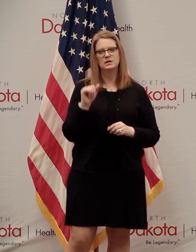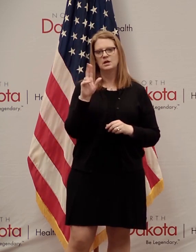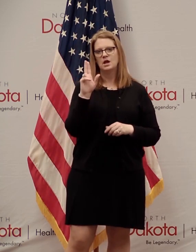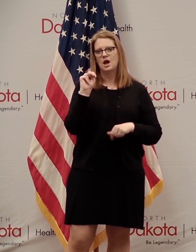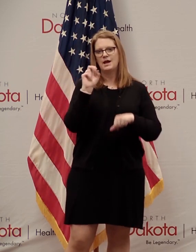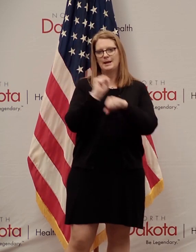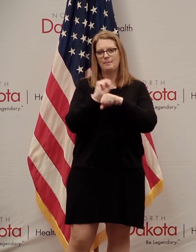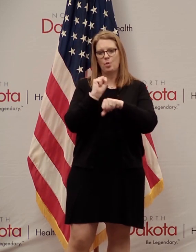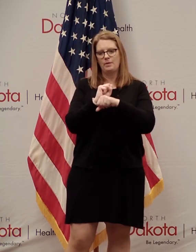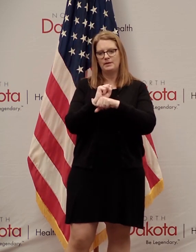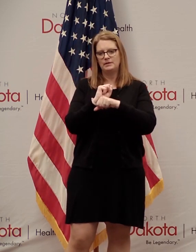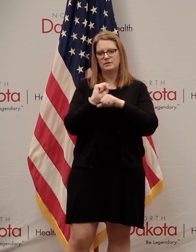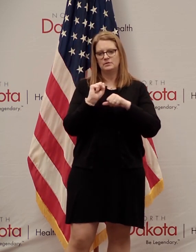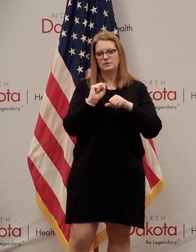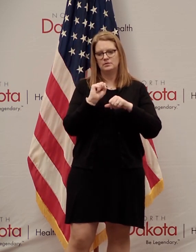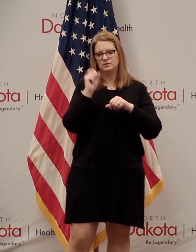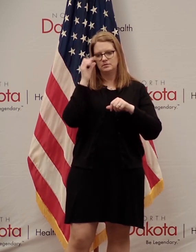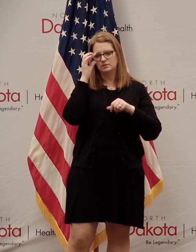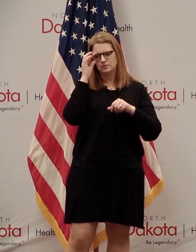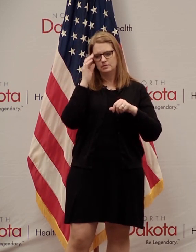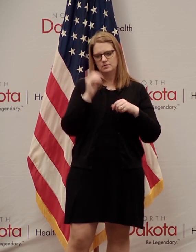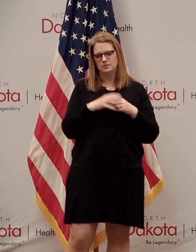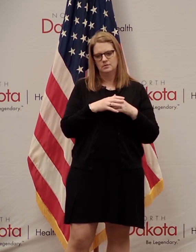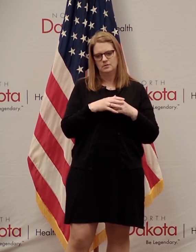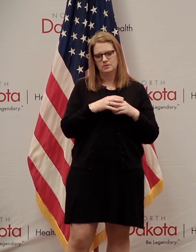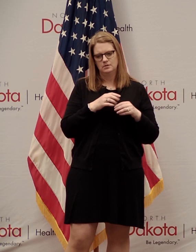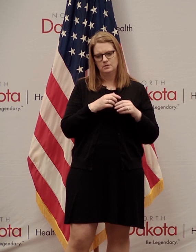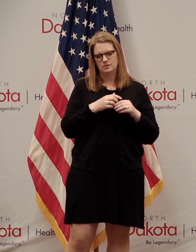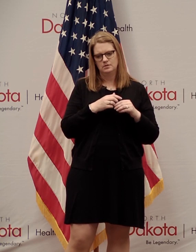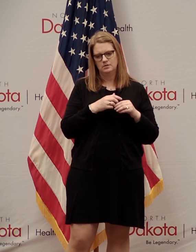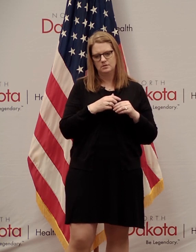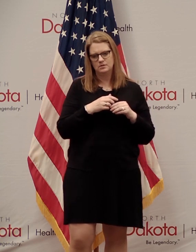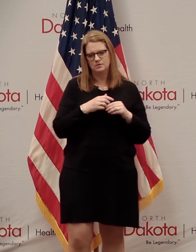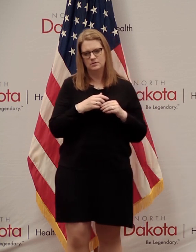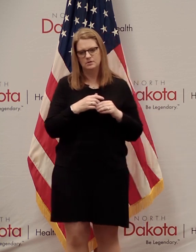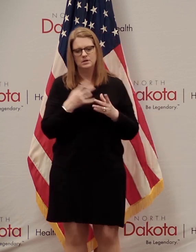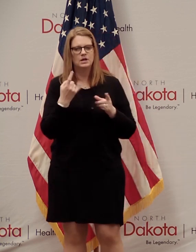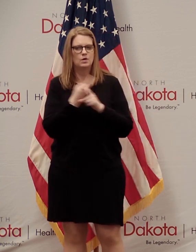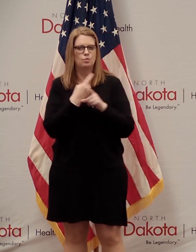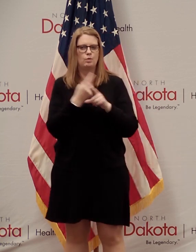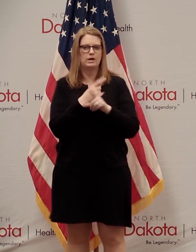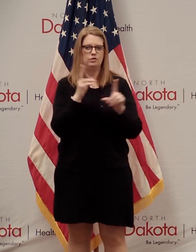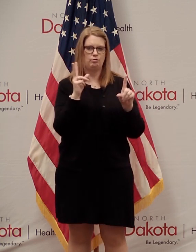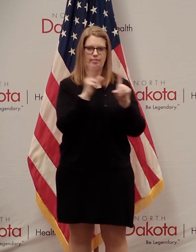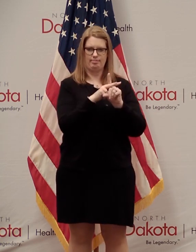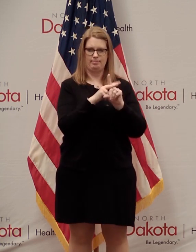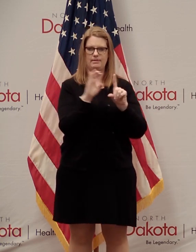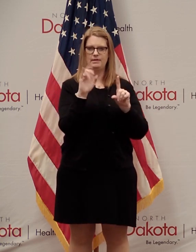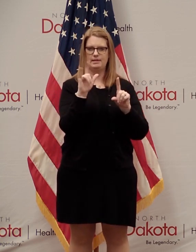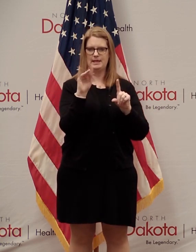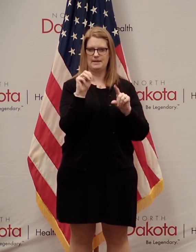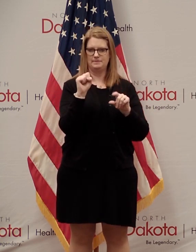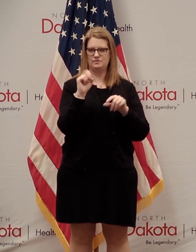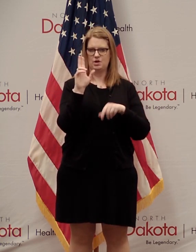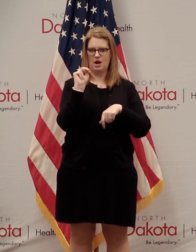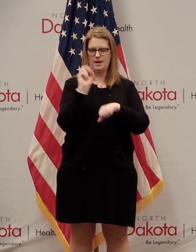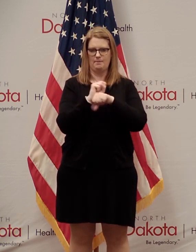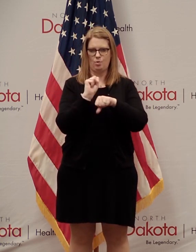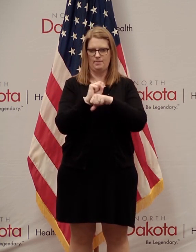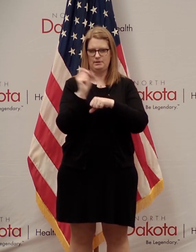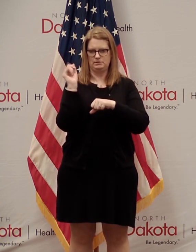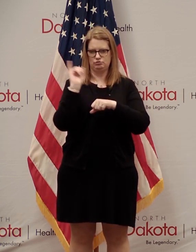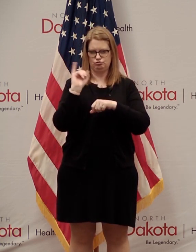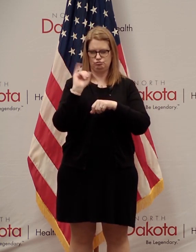Unemployment is the next topic, and regular claims that